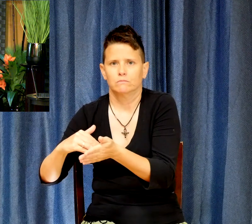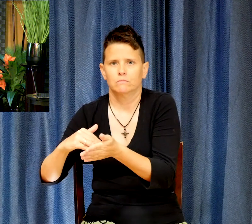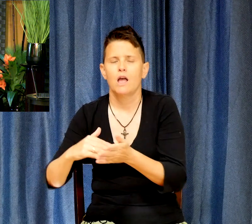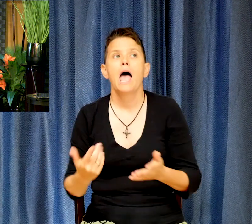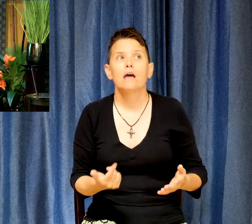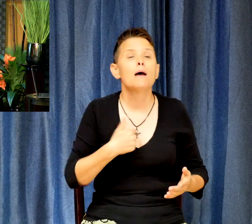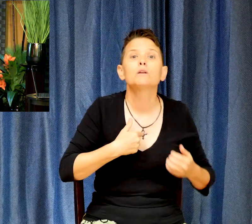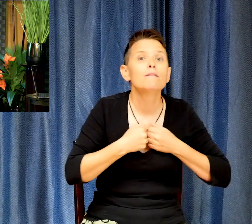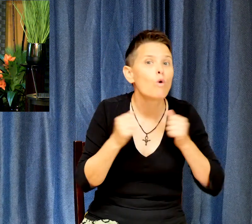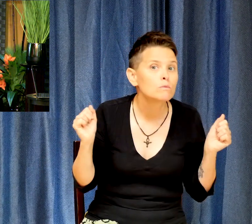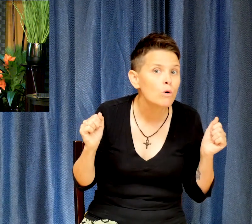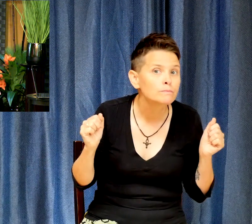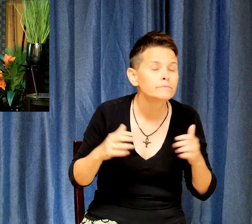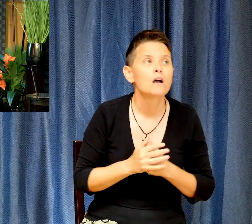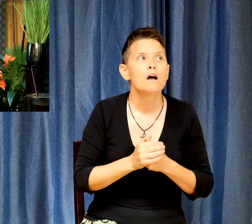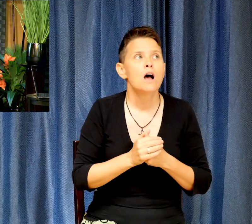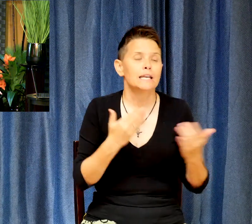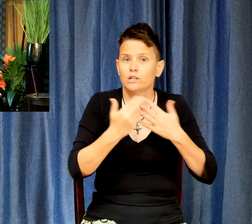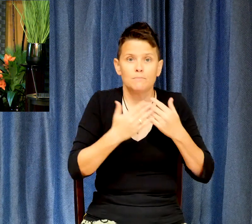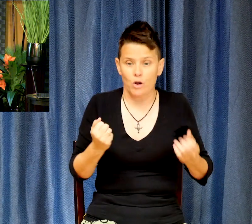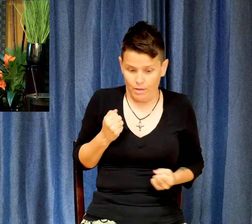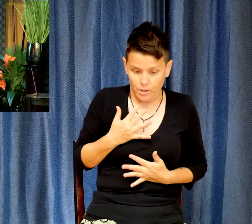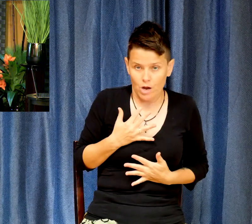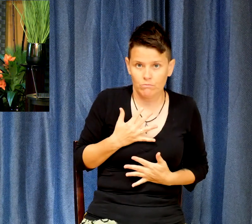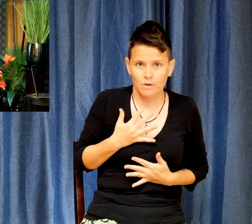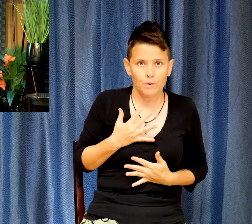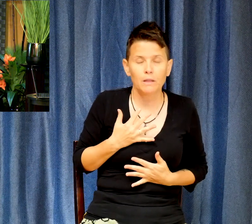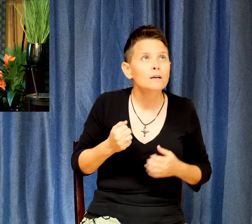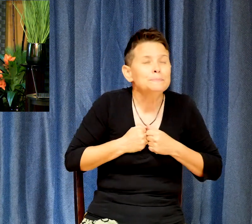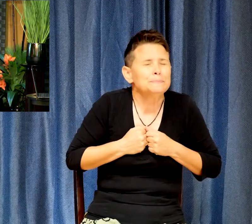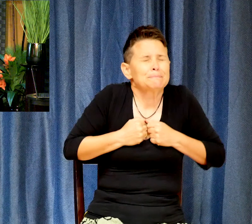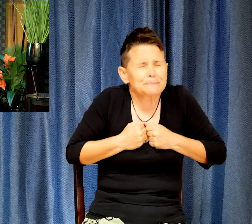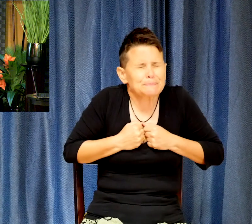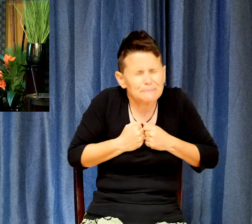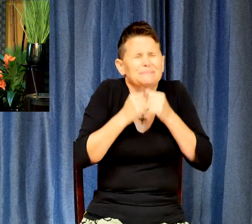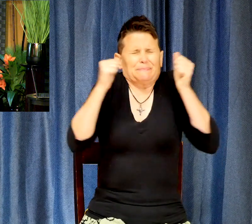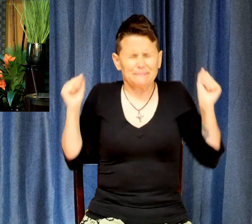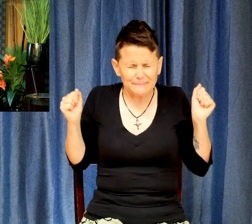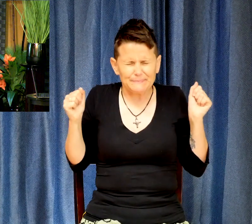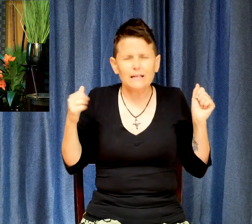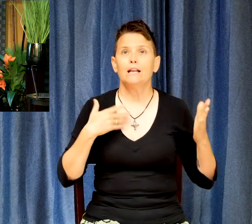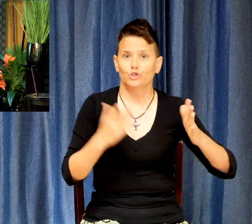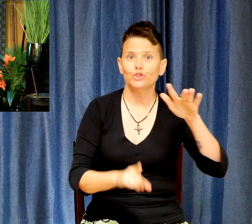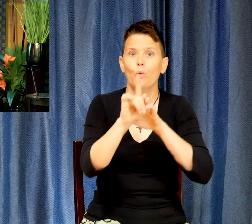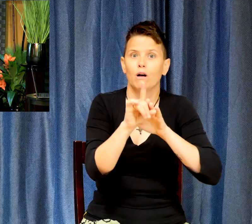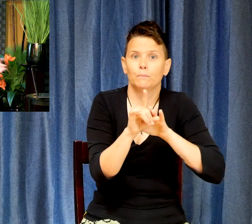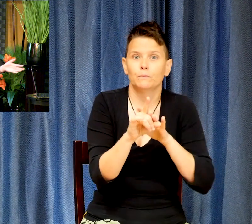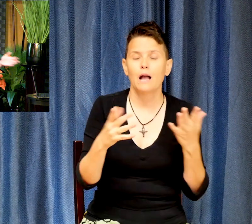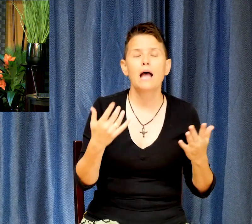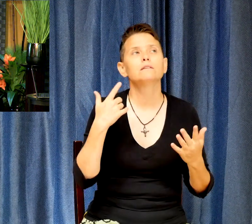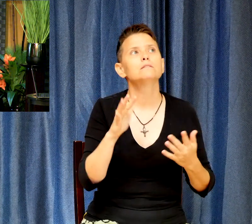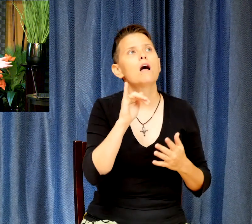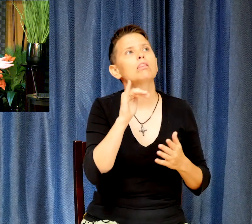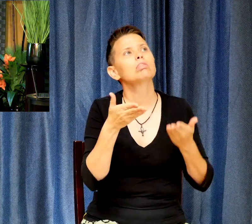so scary, it's so scary to not have it all together all the time, right? And so how do we just show up and allow ourselves to be